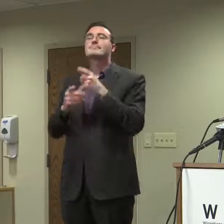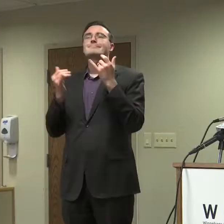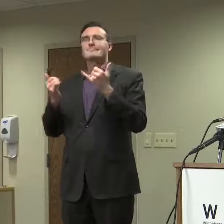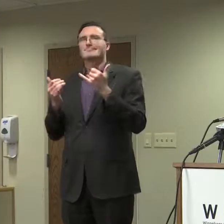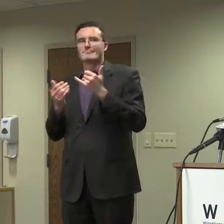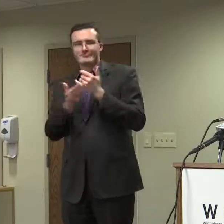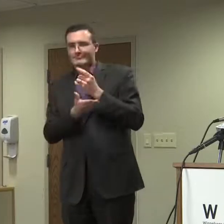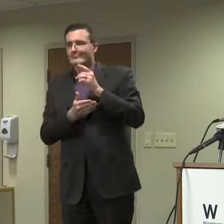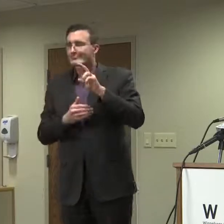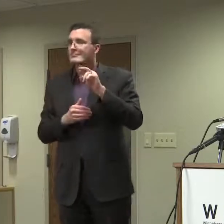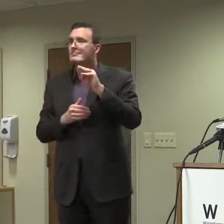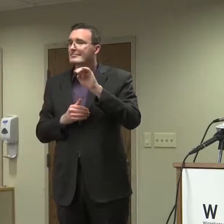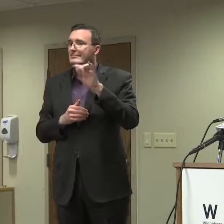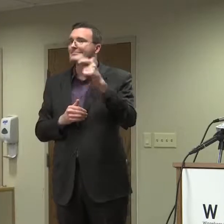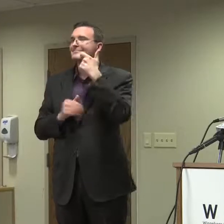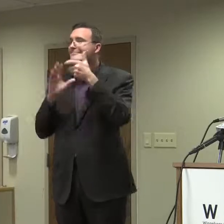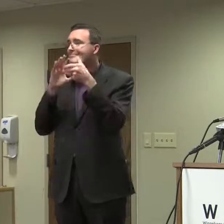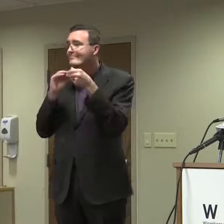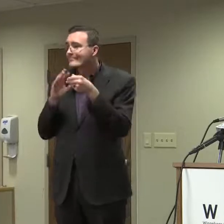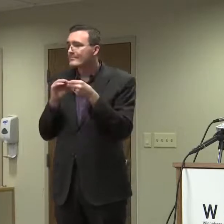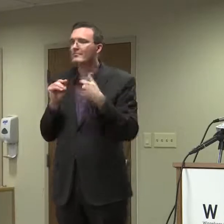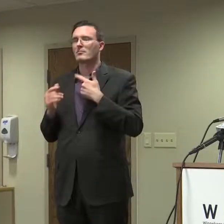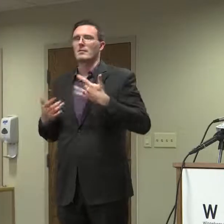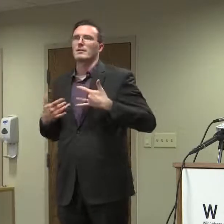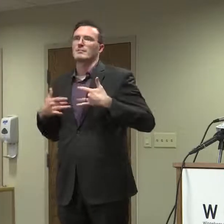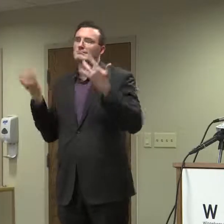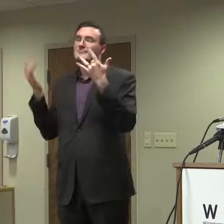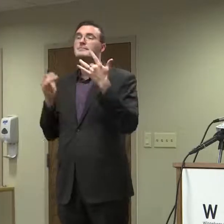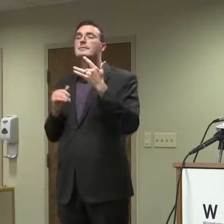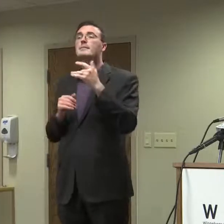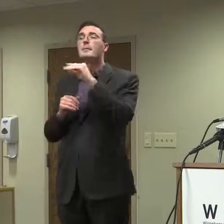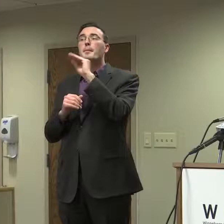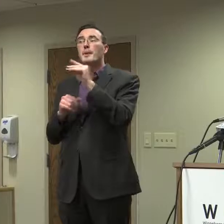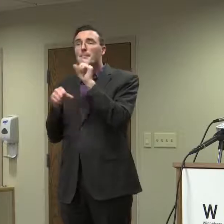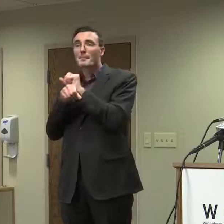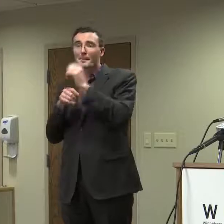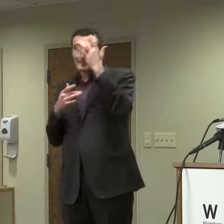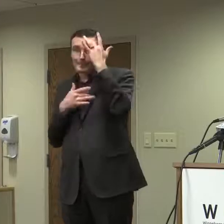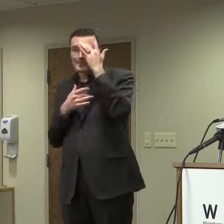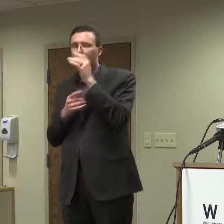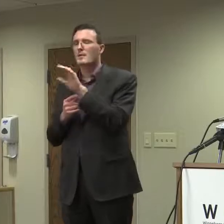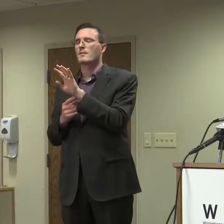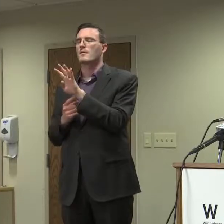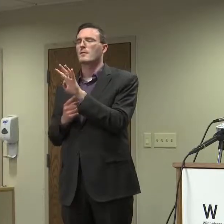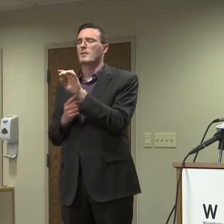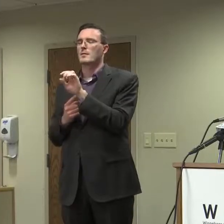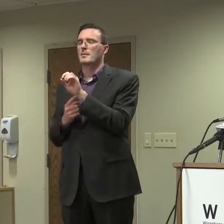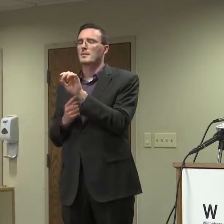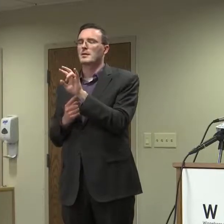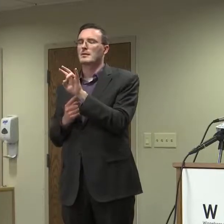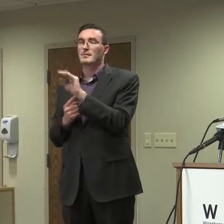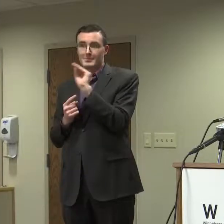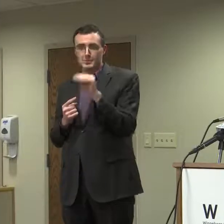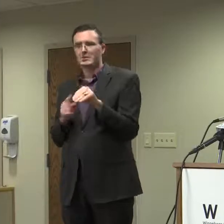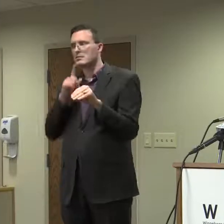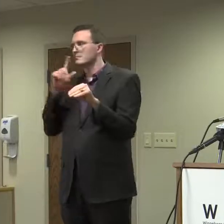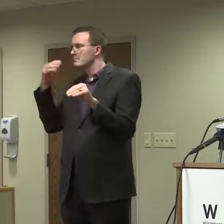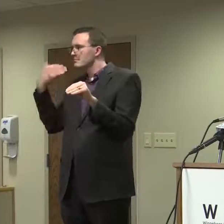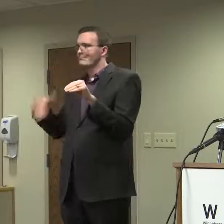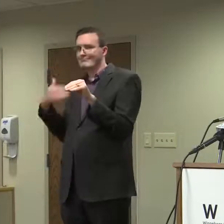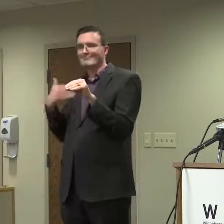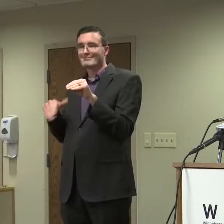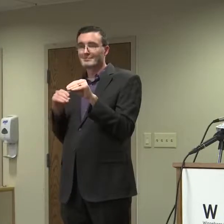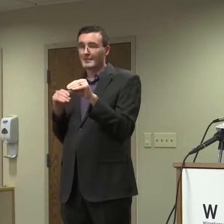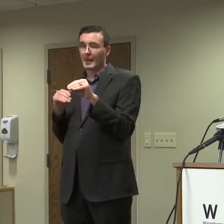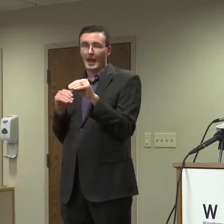excited from the positivity rate at 4.7. I don't have the exact date, but it's been months since we've been